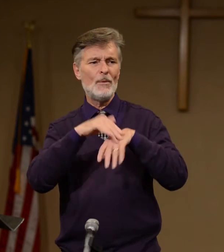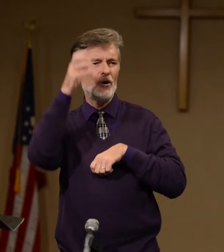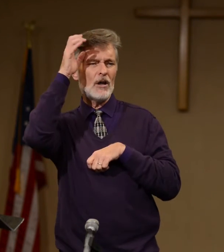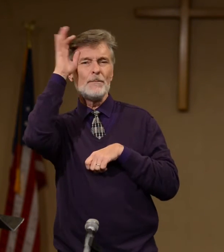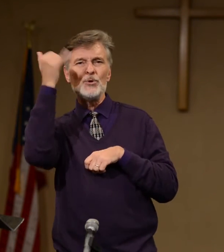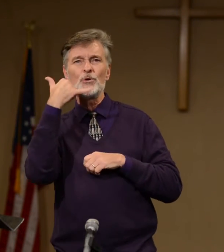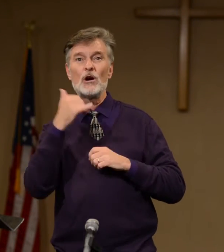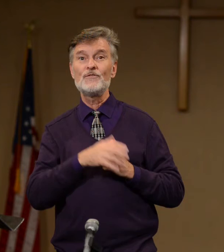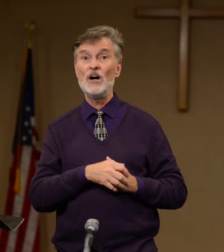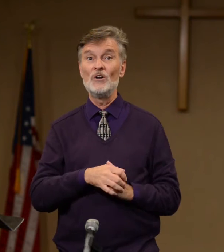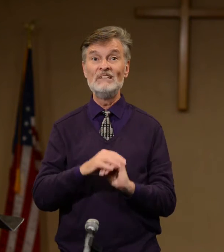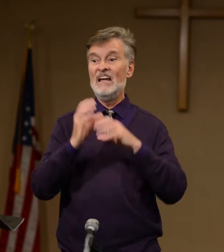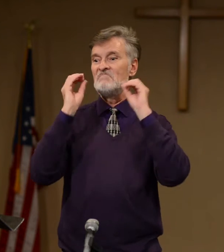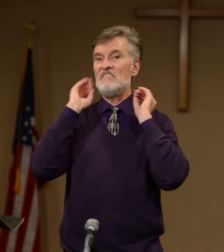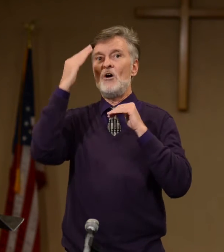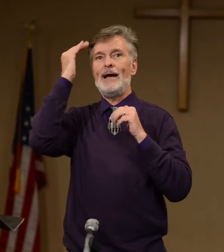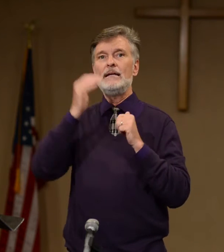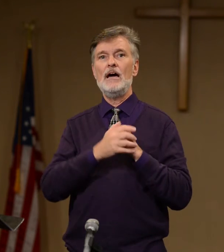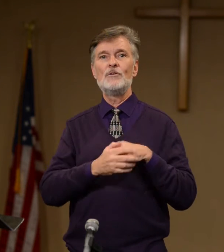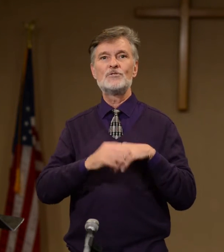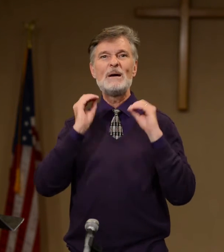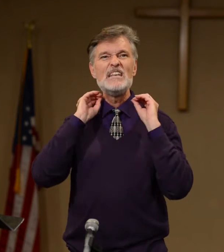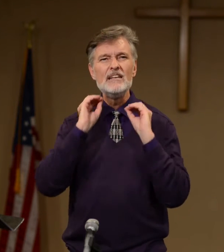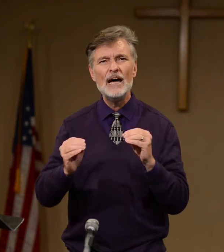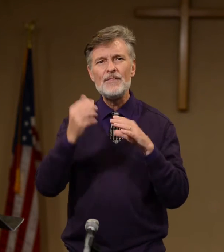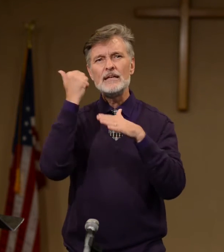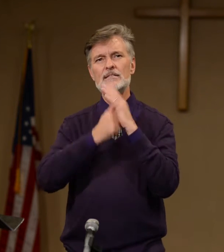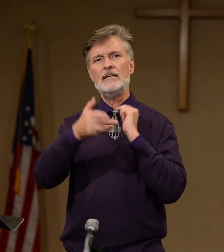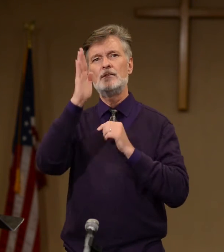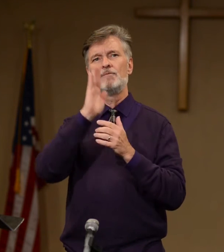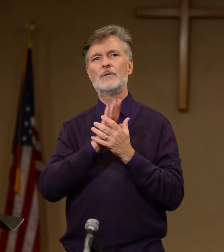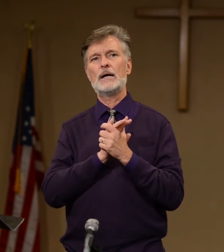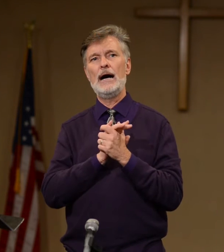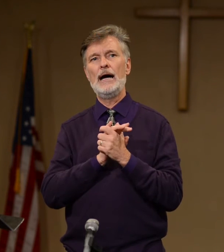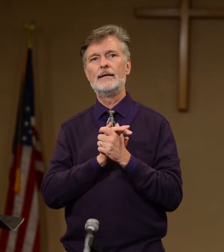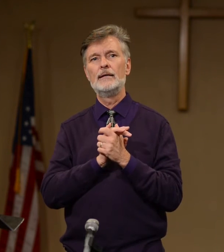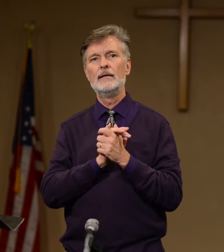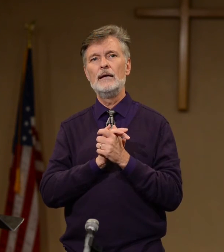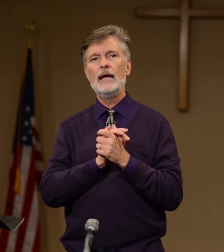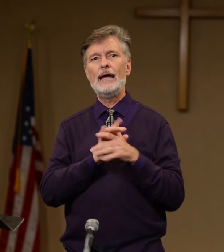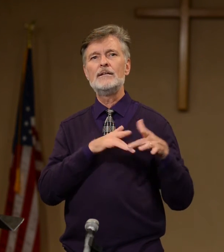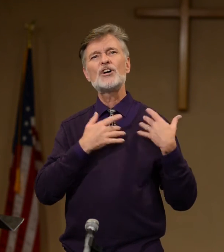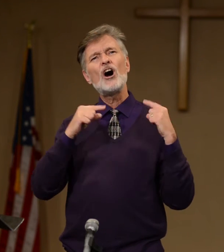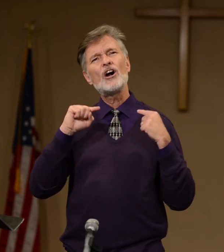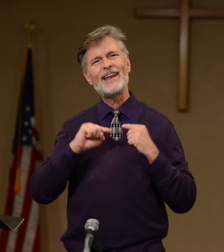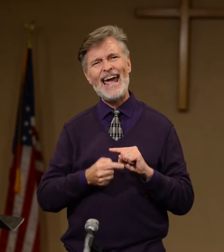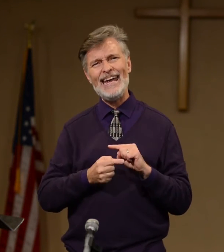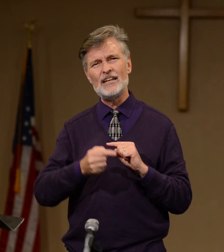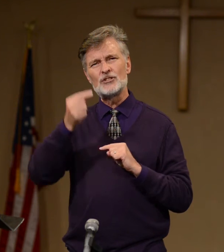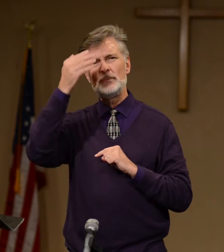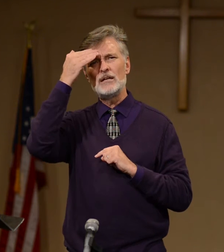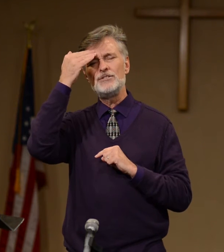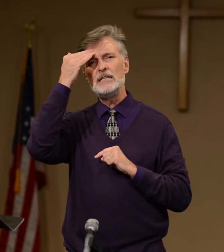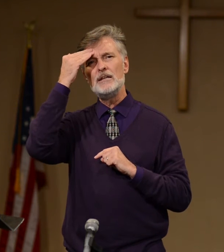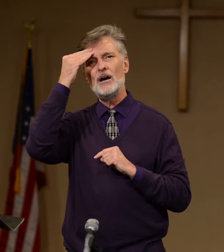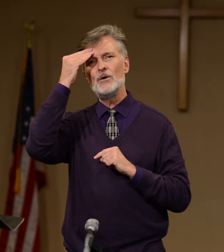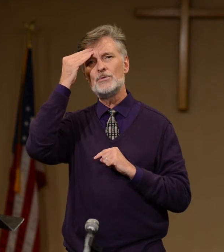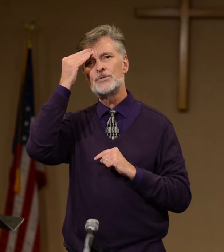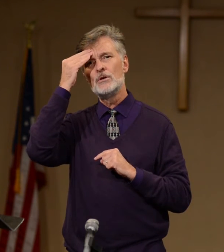on our computer or phone, that nobody knows, but nothing is hidden from God. And his heart aches because he knows